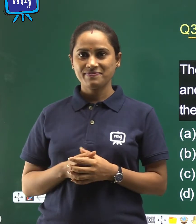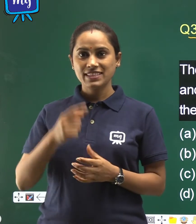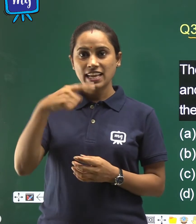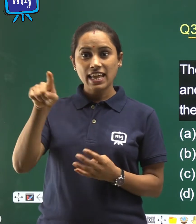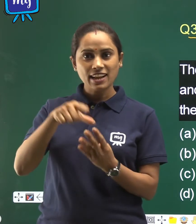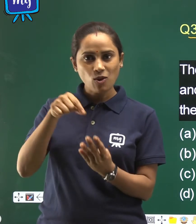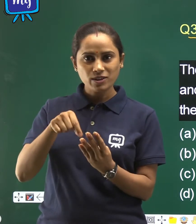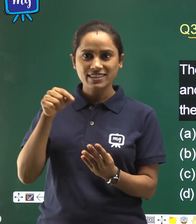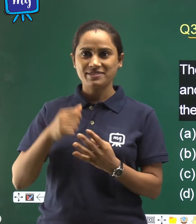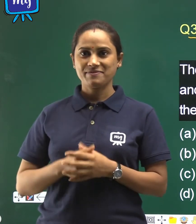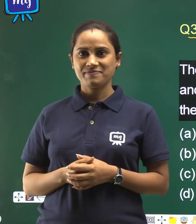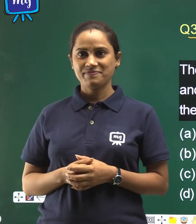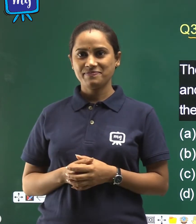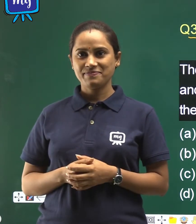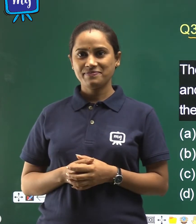correct option.